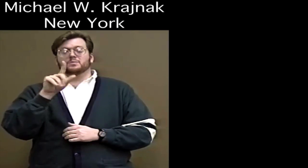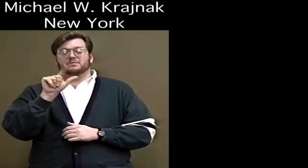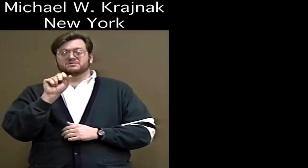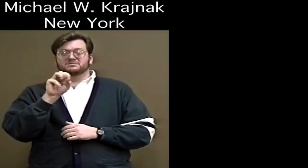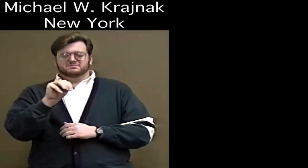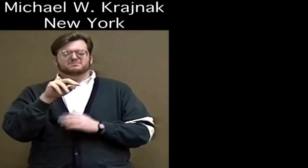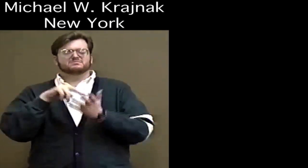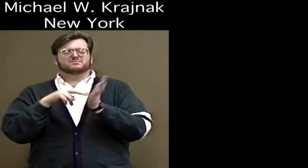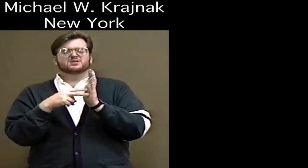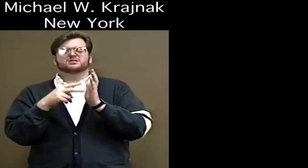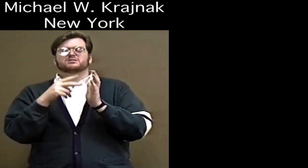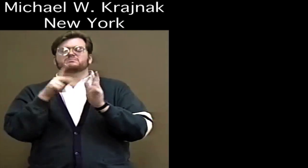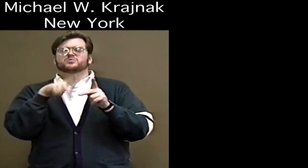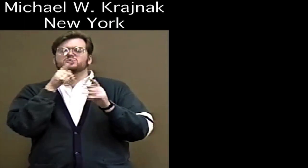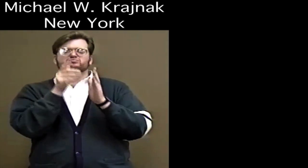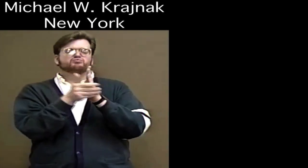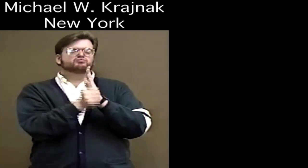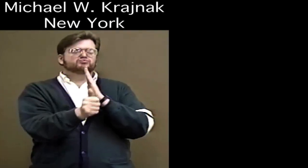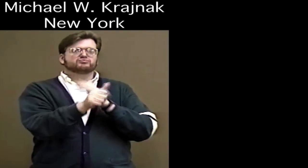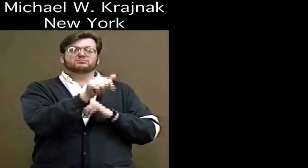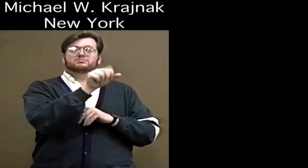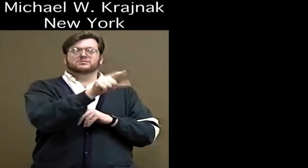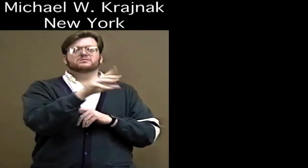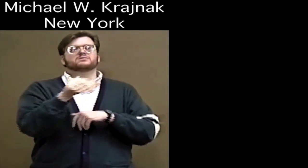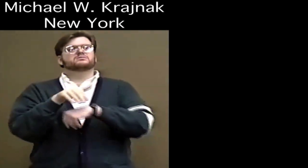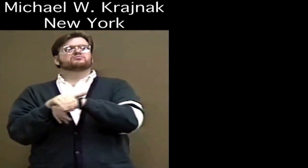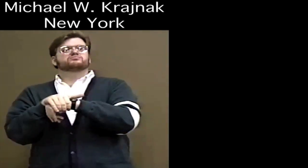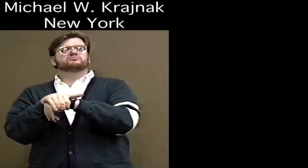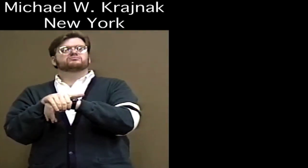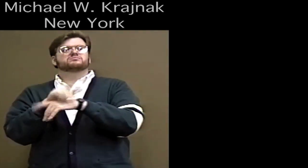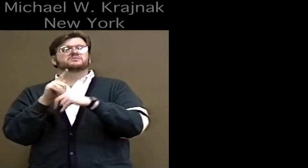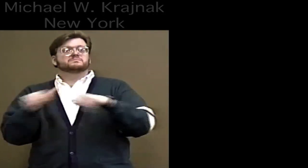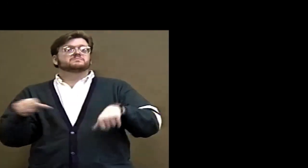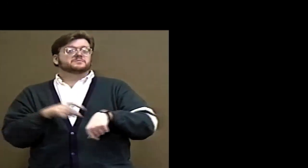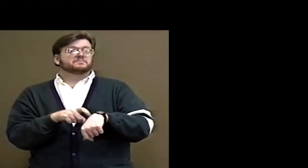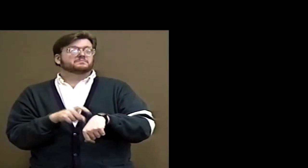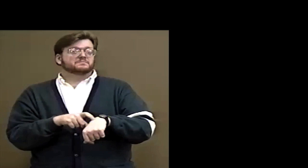For me, bilingualism means that people are skilled in both American Sign Language and English.